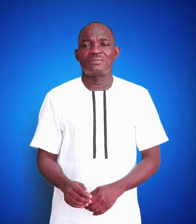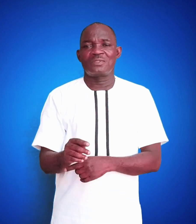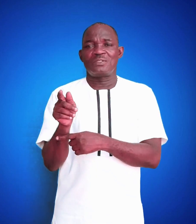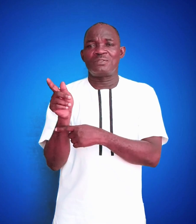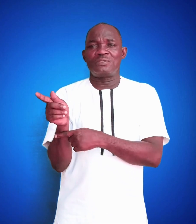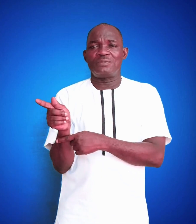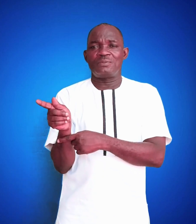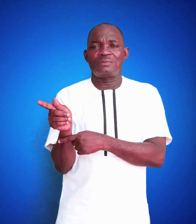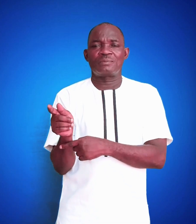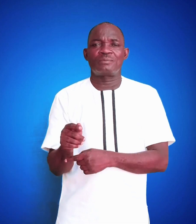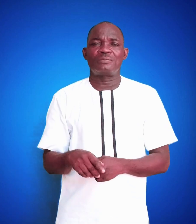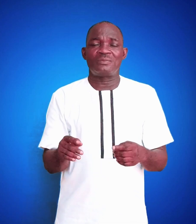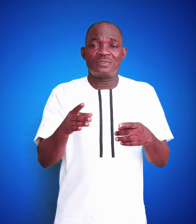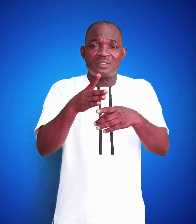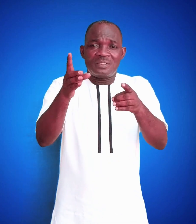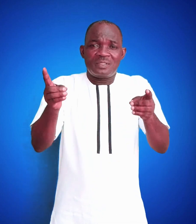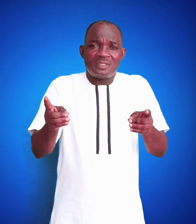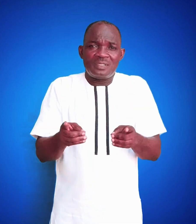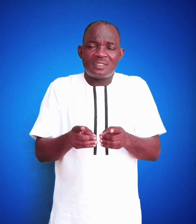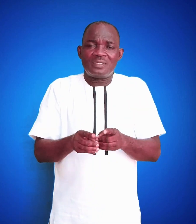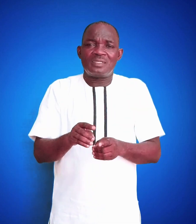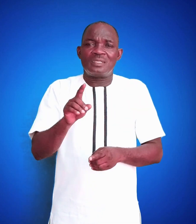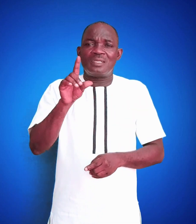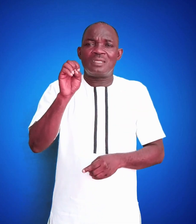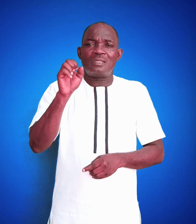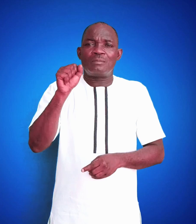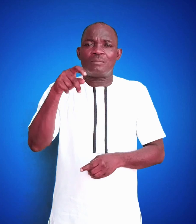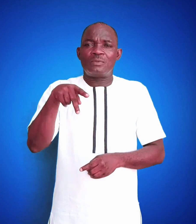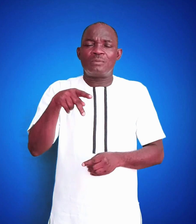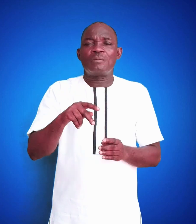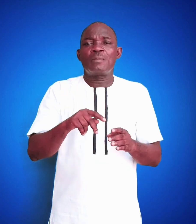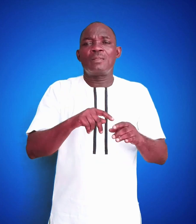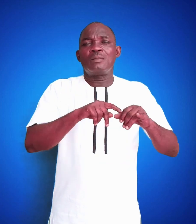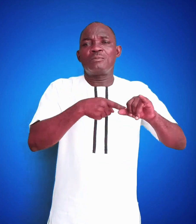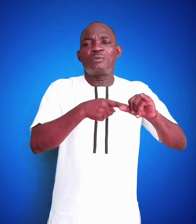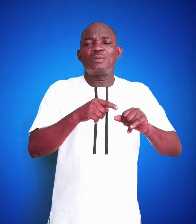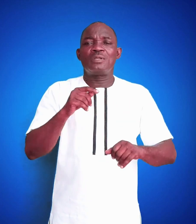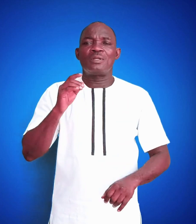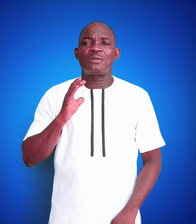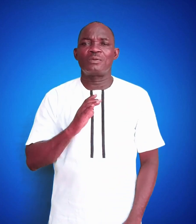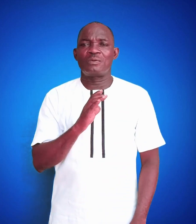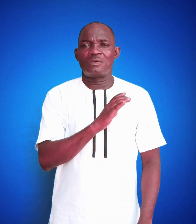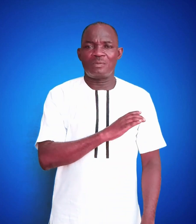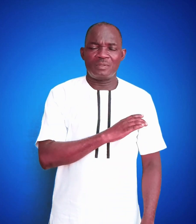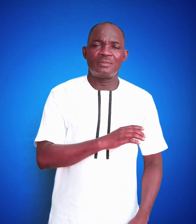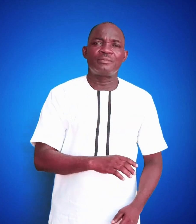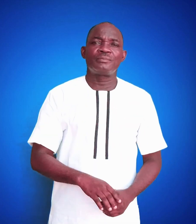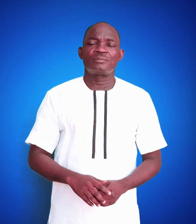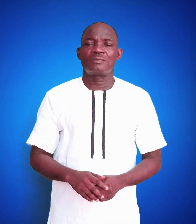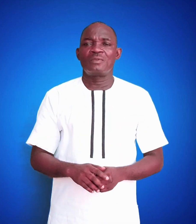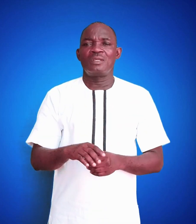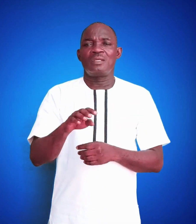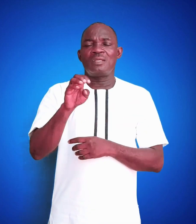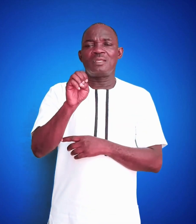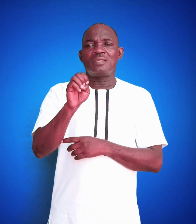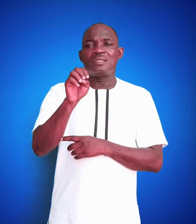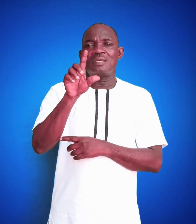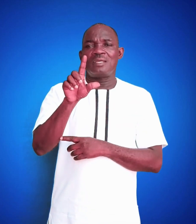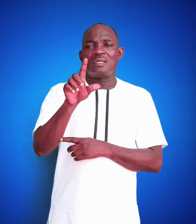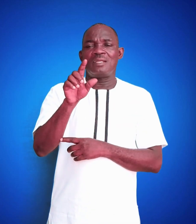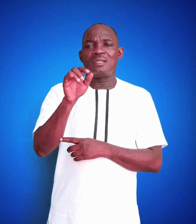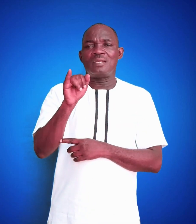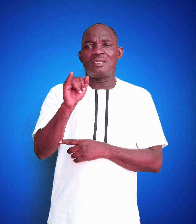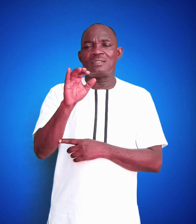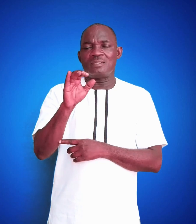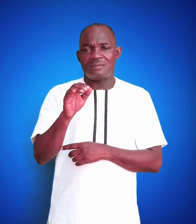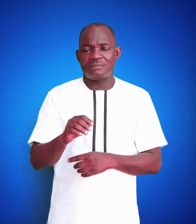G. District LEAP Implementation Committee, DLIC.